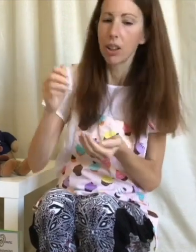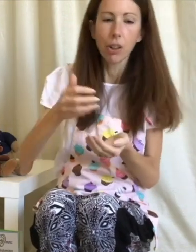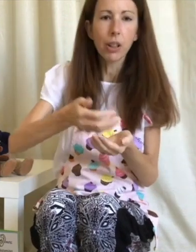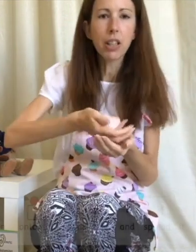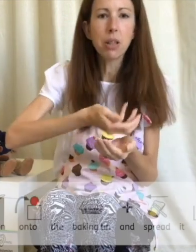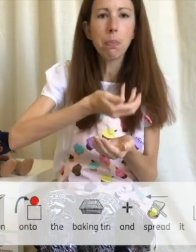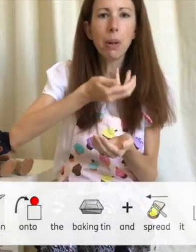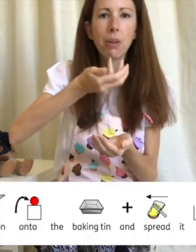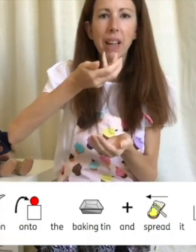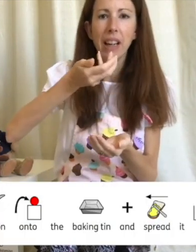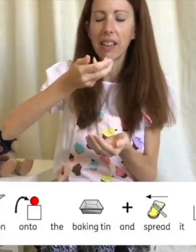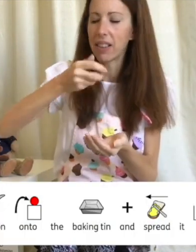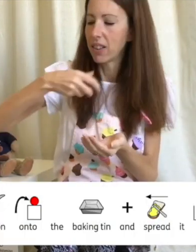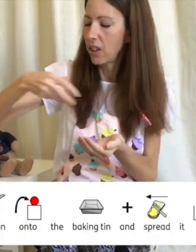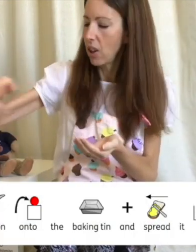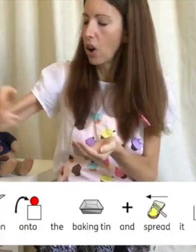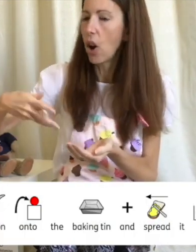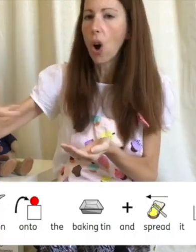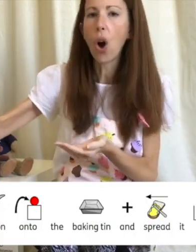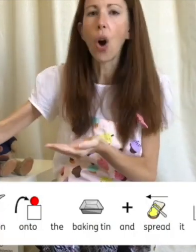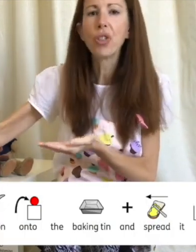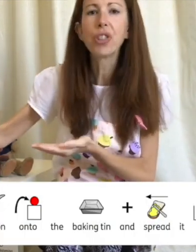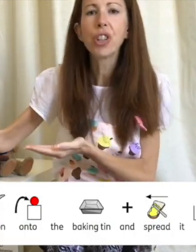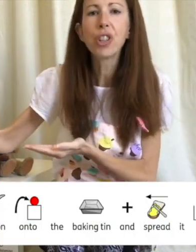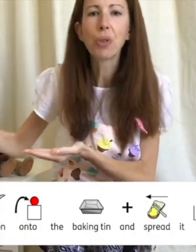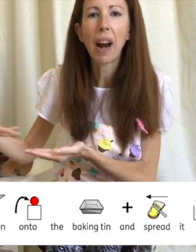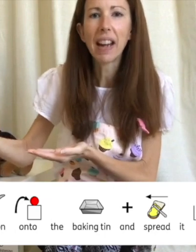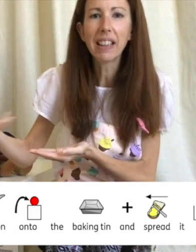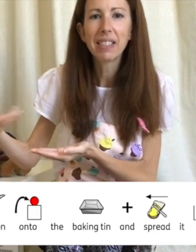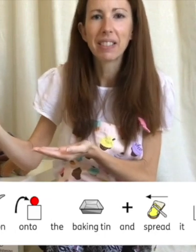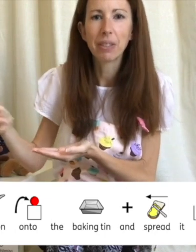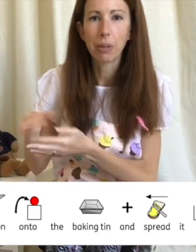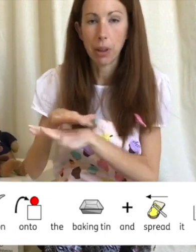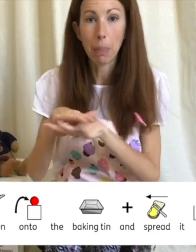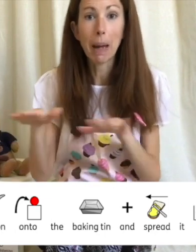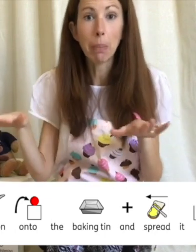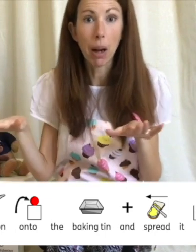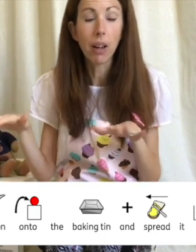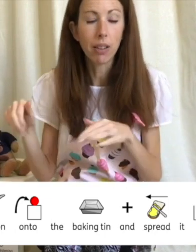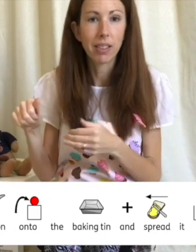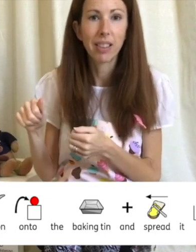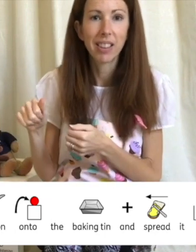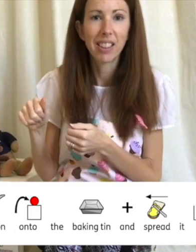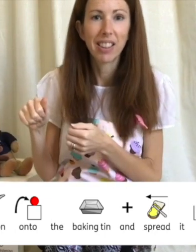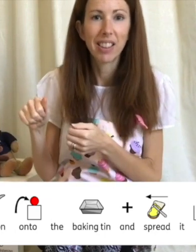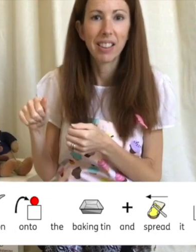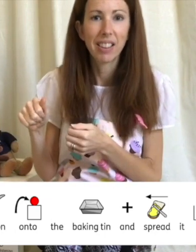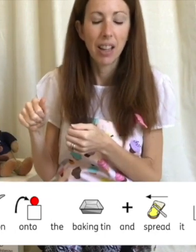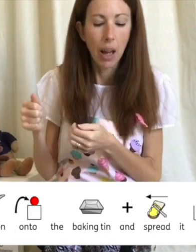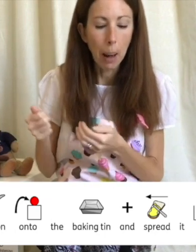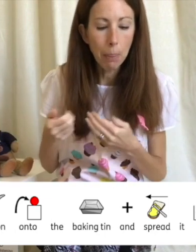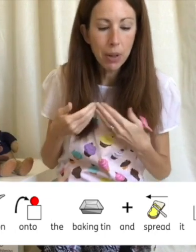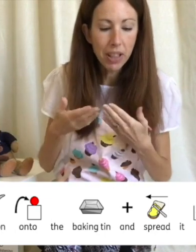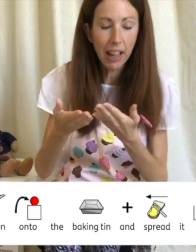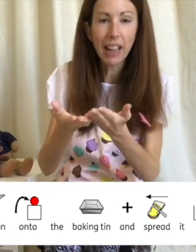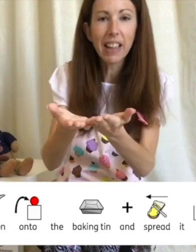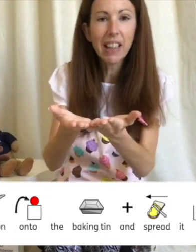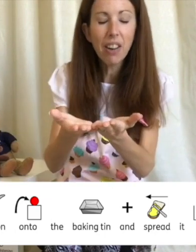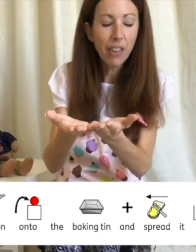you can spoon it onto the tray with the paper and put it in the